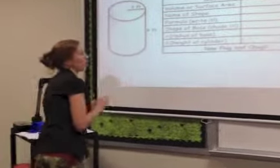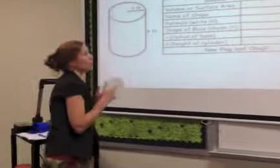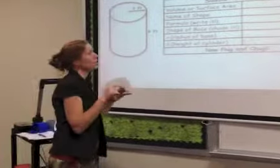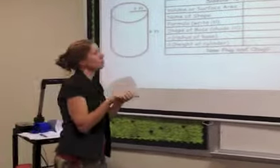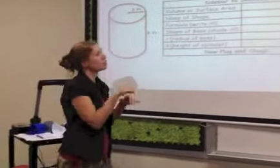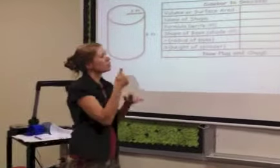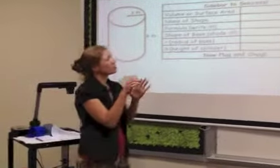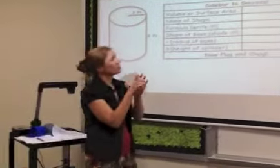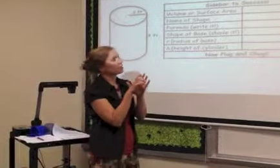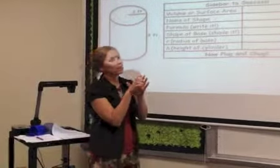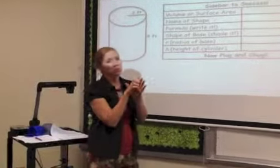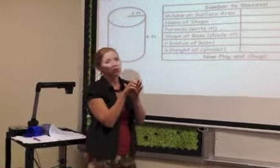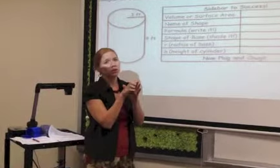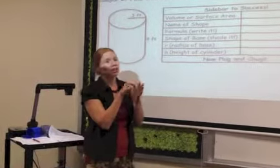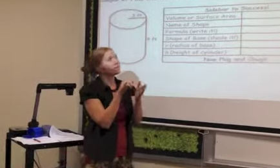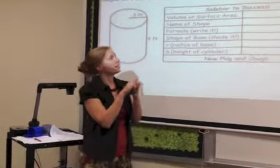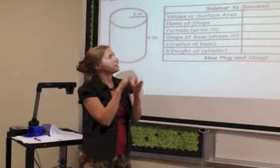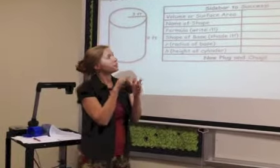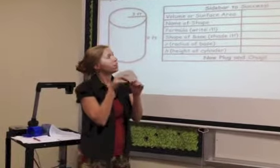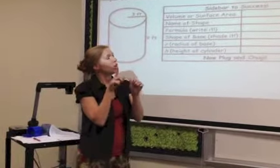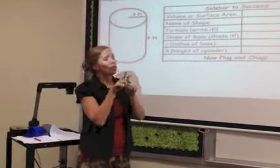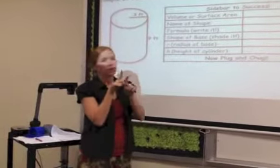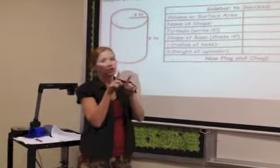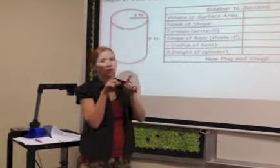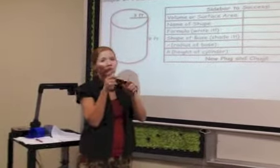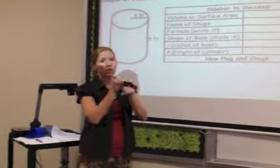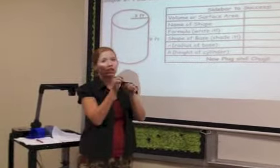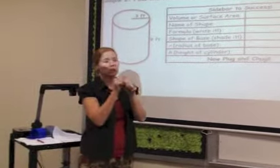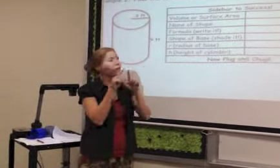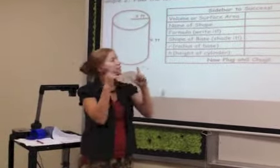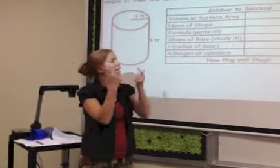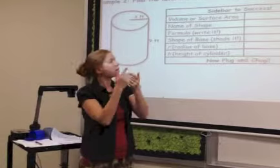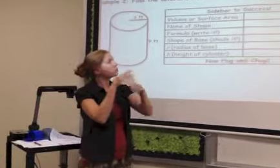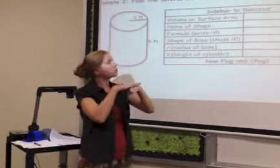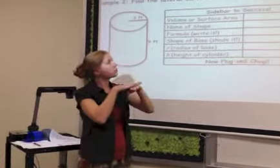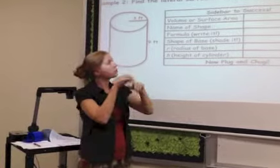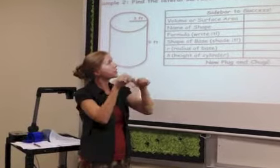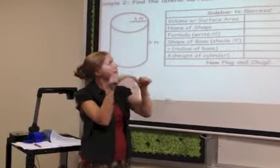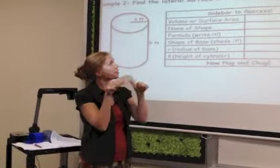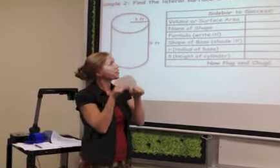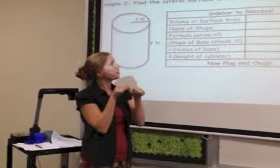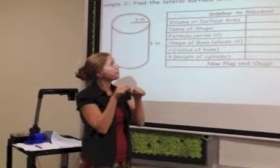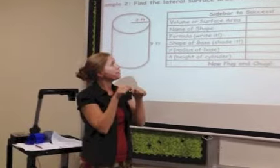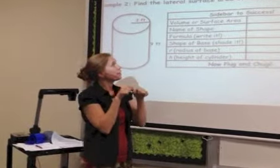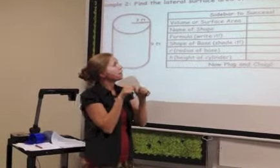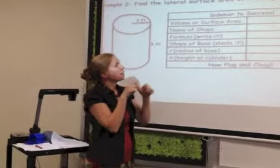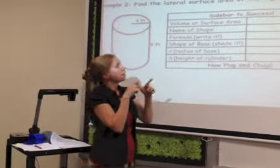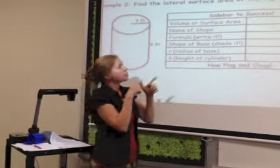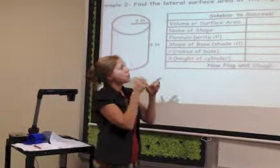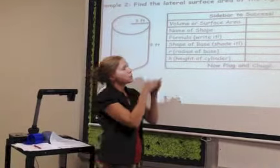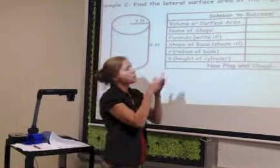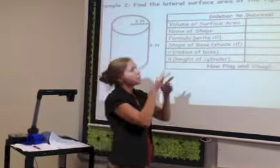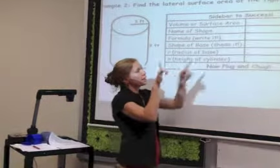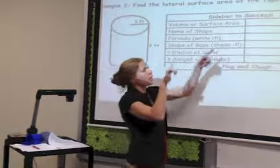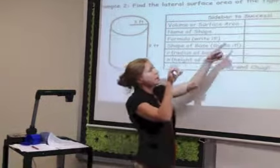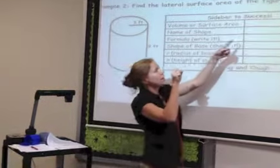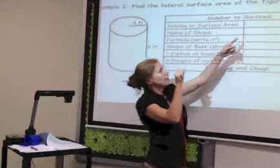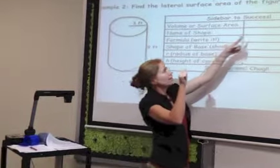Okay, let's do another example that is also working with lateral surface area. So I'm going to put down